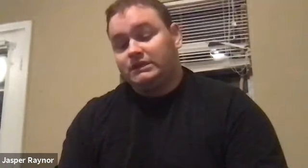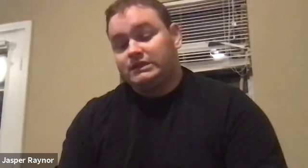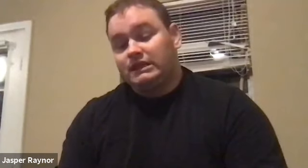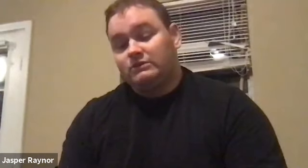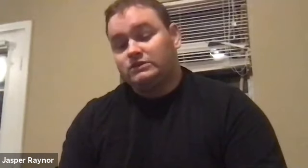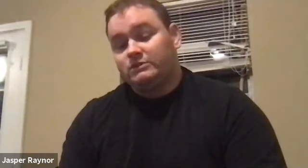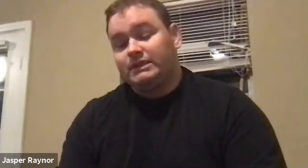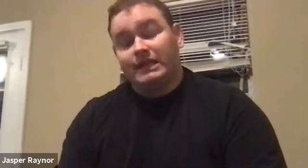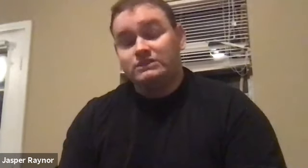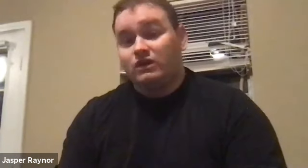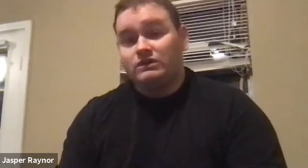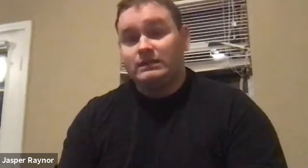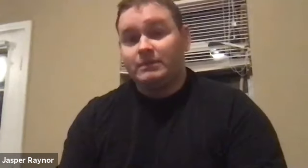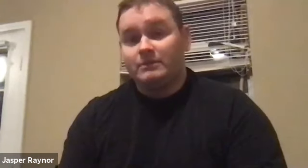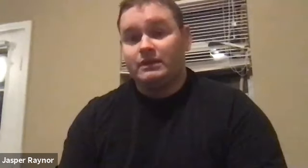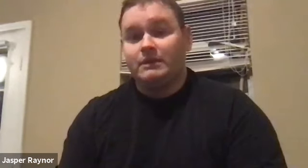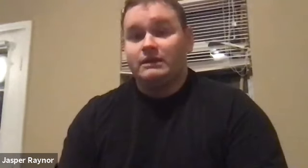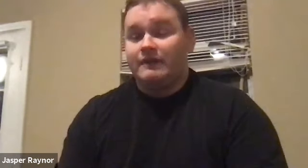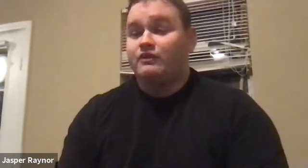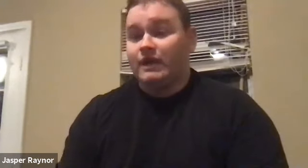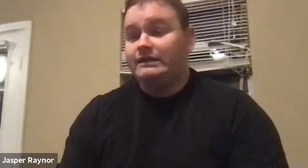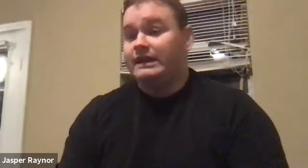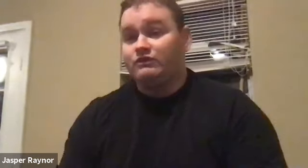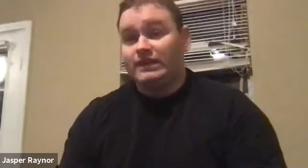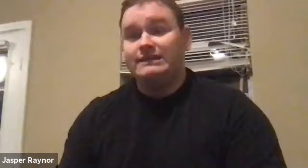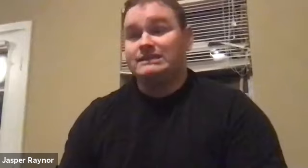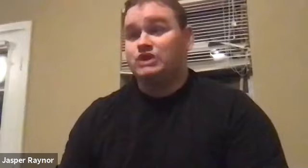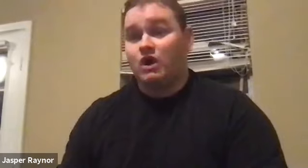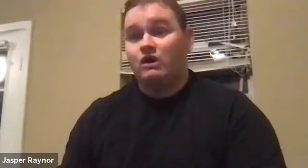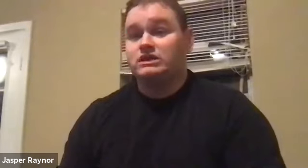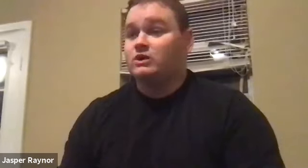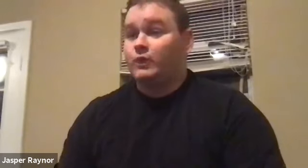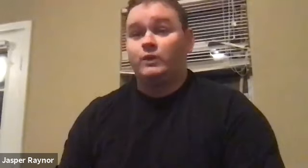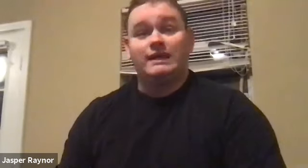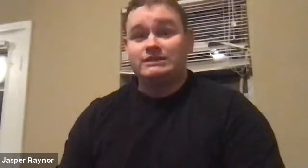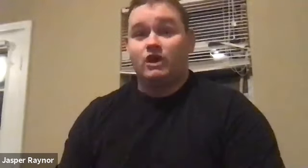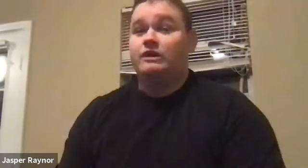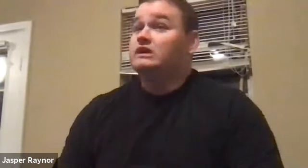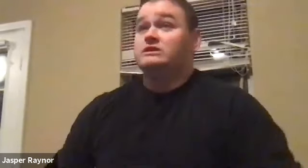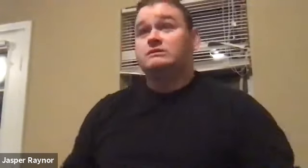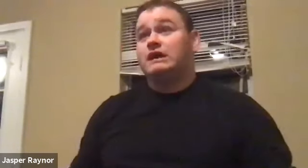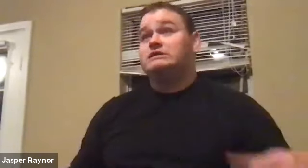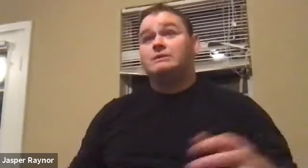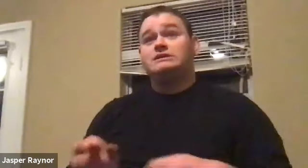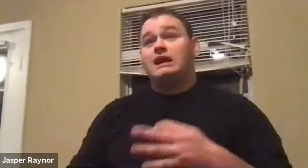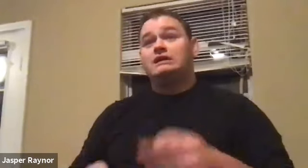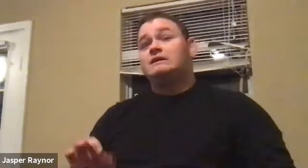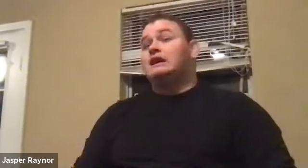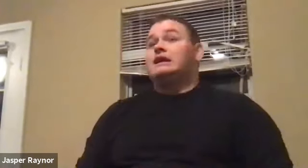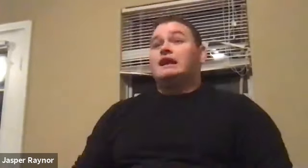Sign Language interpreting. It is hard to keep up with him at the rate that he reads and talks. It's hard. But sometimes I'll be signing, and then after I